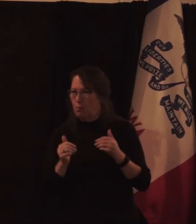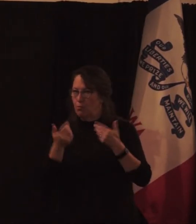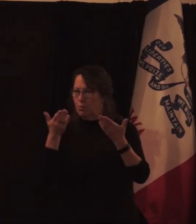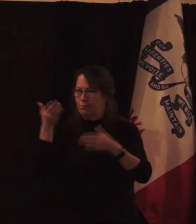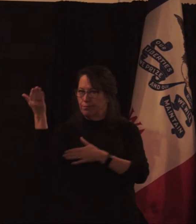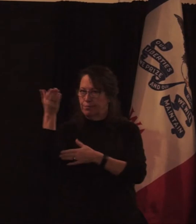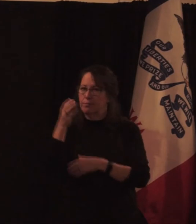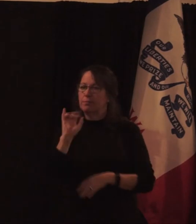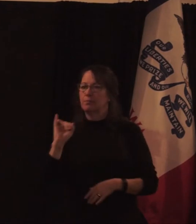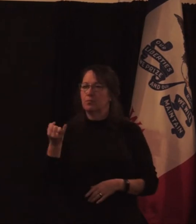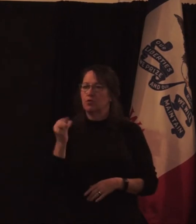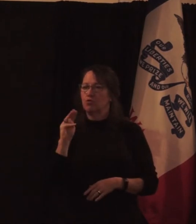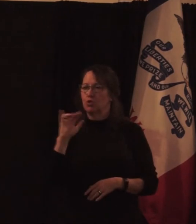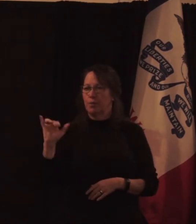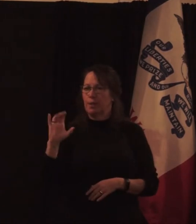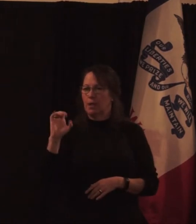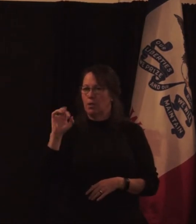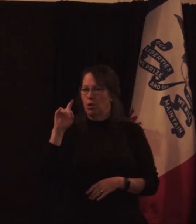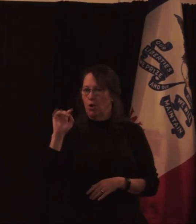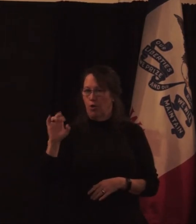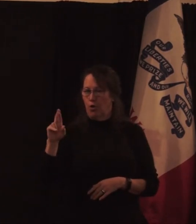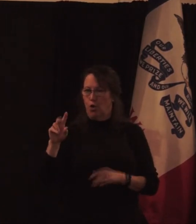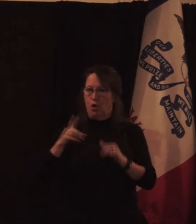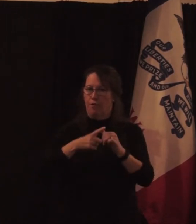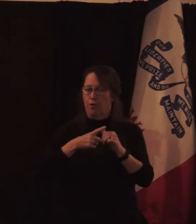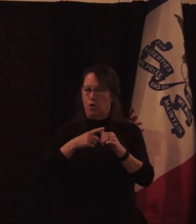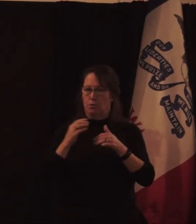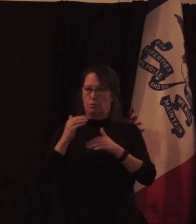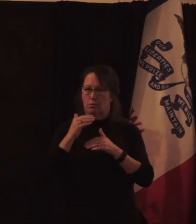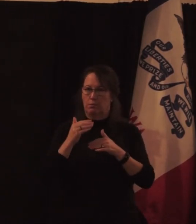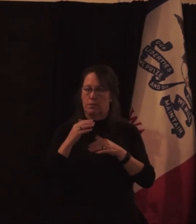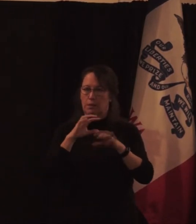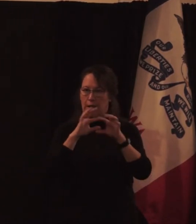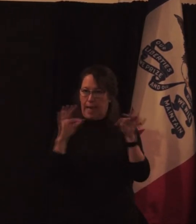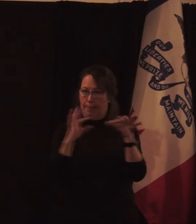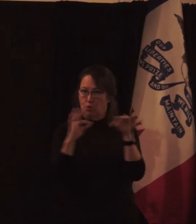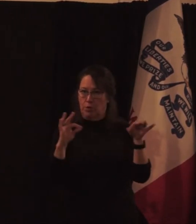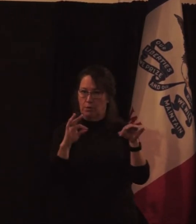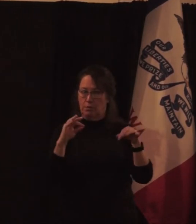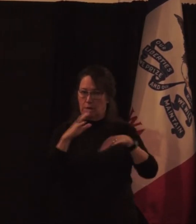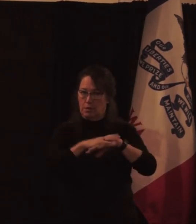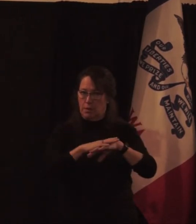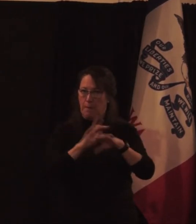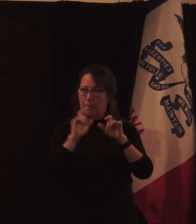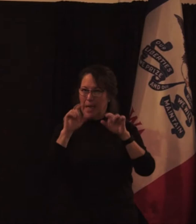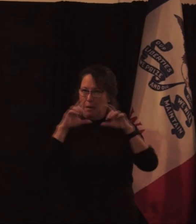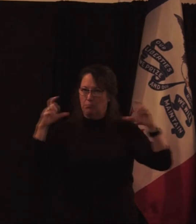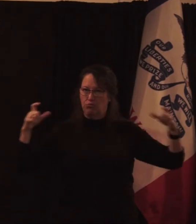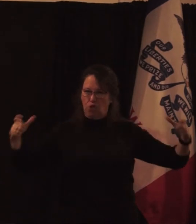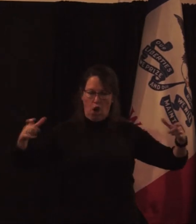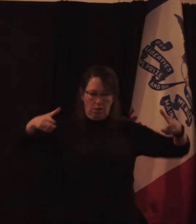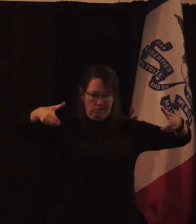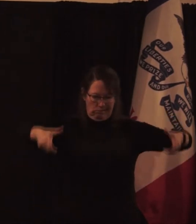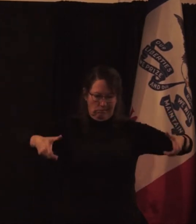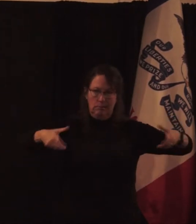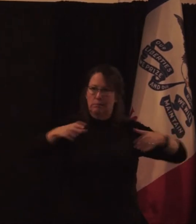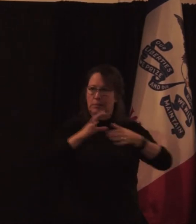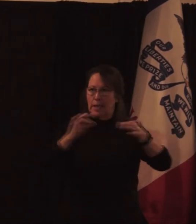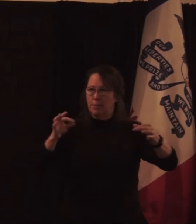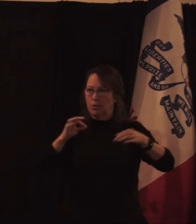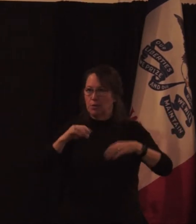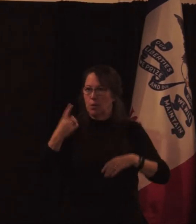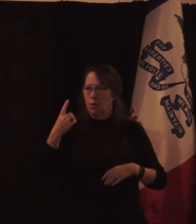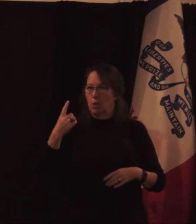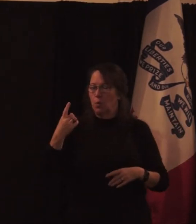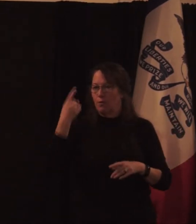presented to Jimmy Carter in the White House the first set-top box for closed captions. It was a great big box. I